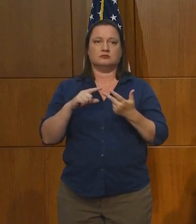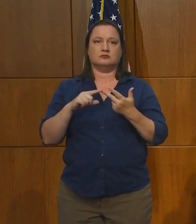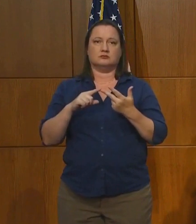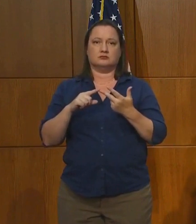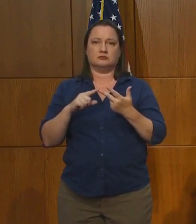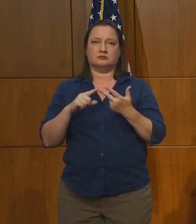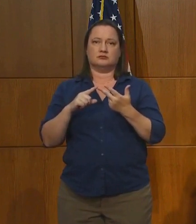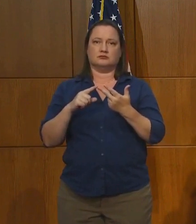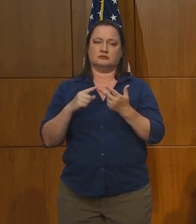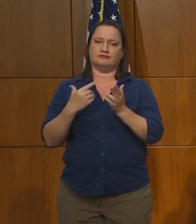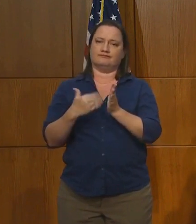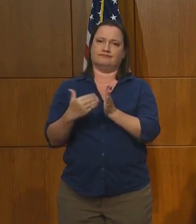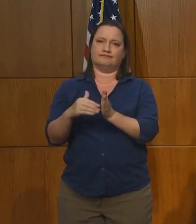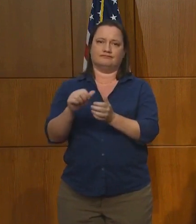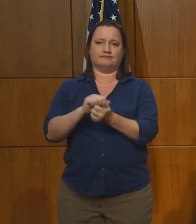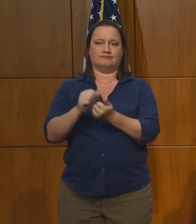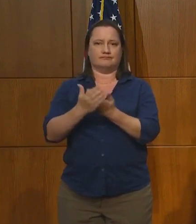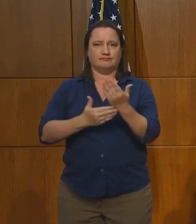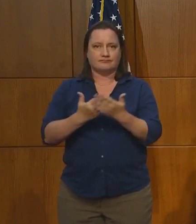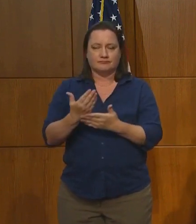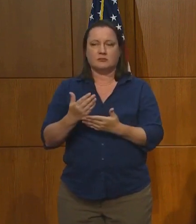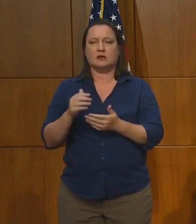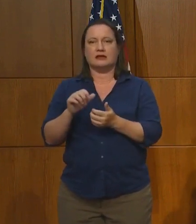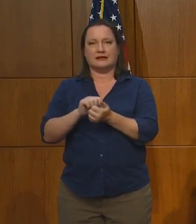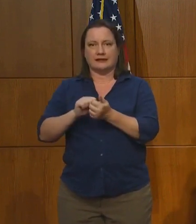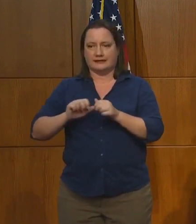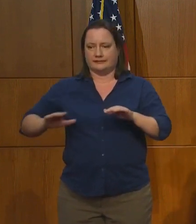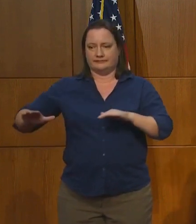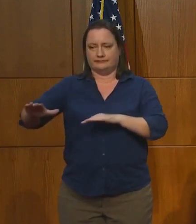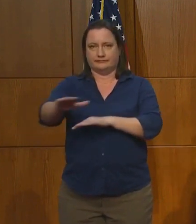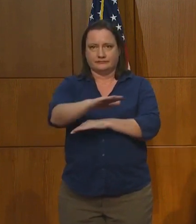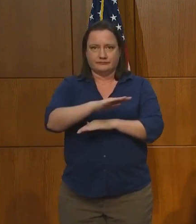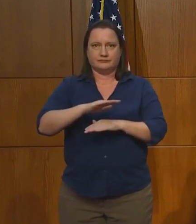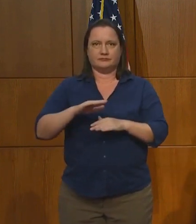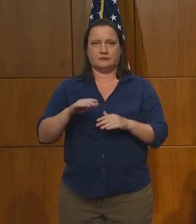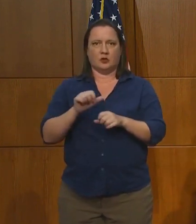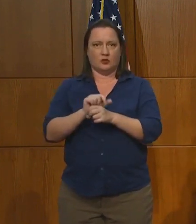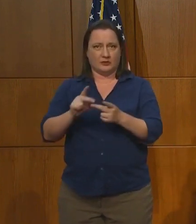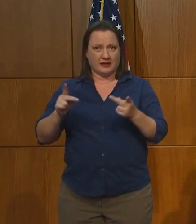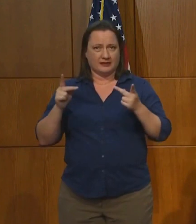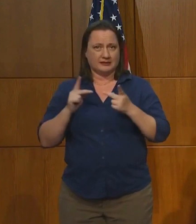frequent hygiene, cleaning contact areas, all of those things are important.